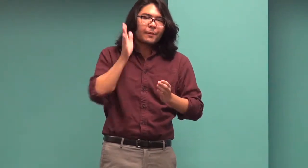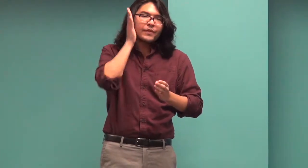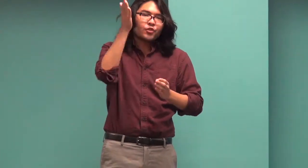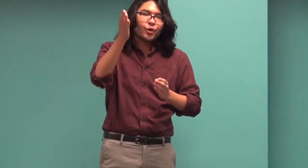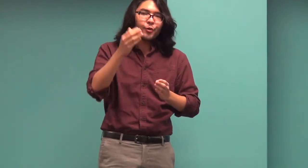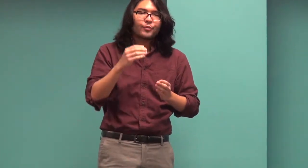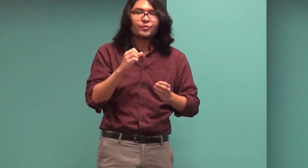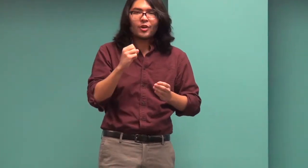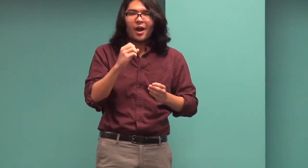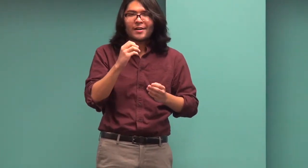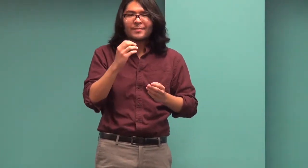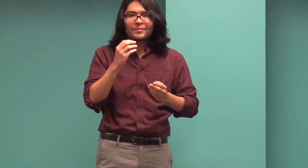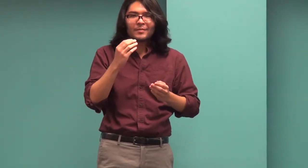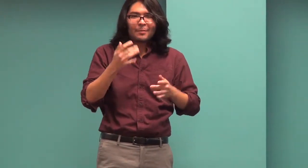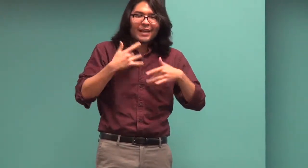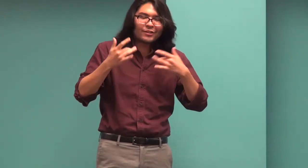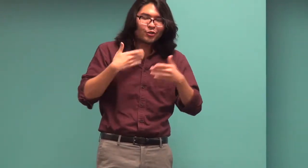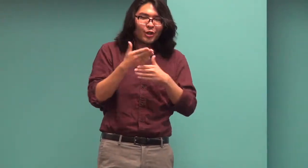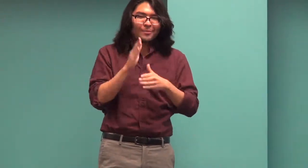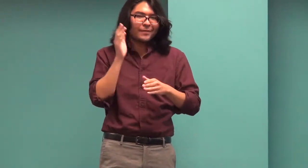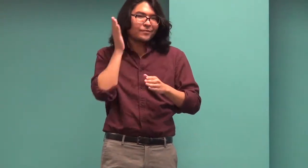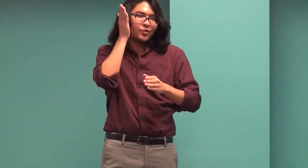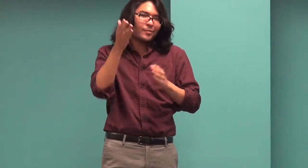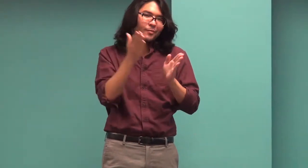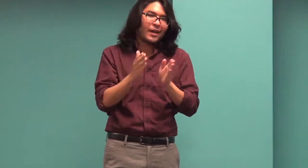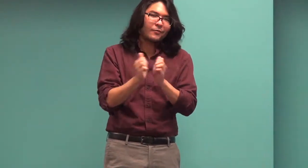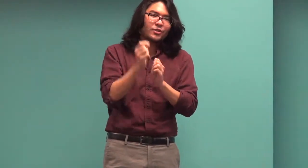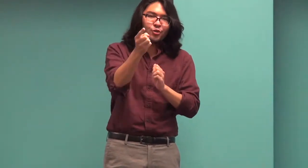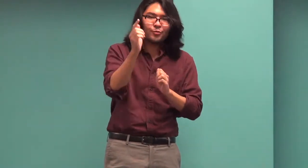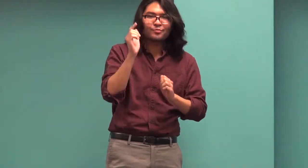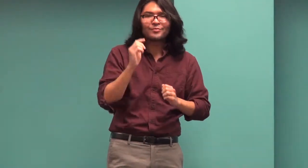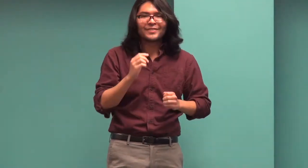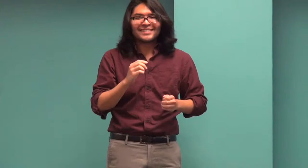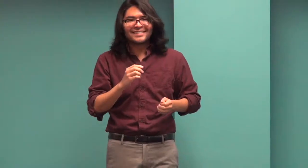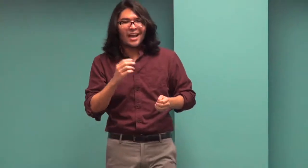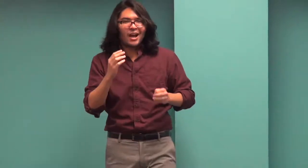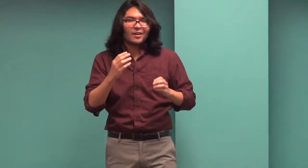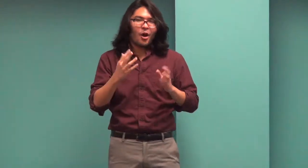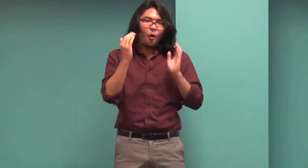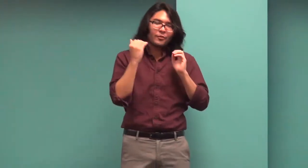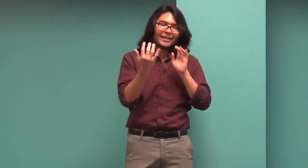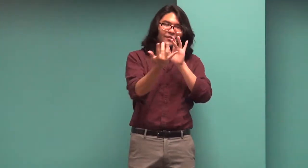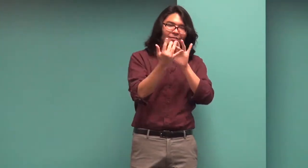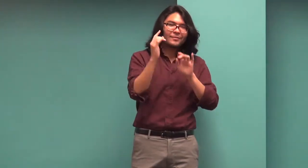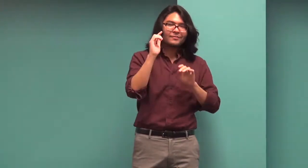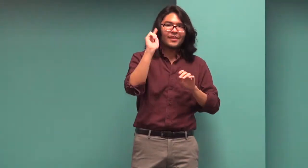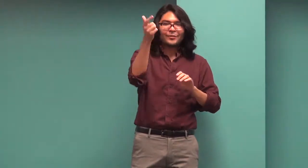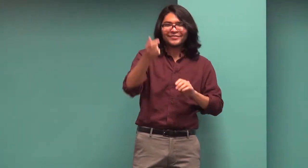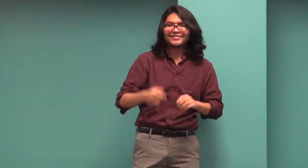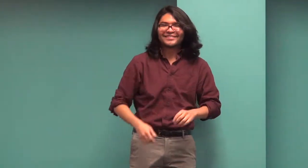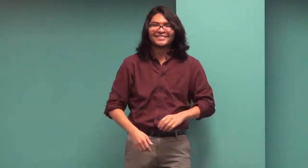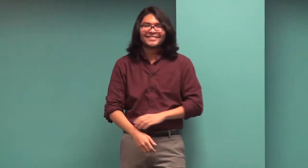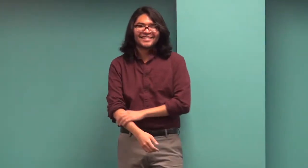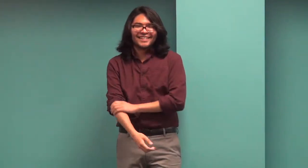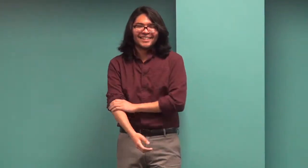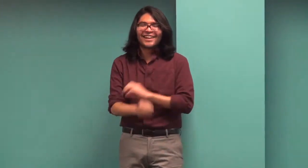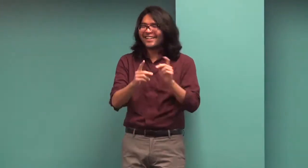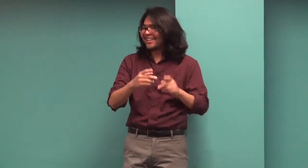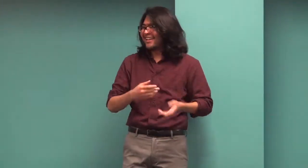And for this money, it will really benefit my future. So I'm excited to share my future plans with you. And I hope we keep in touch for later.